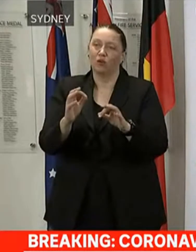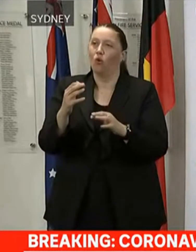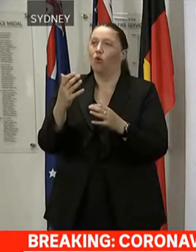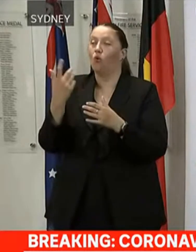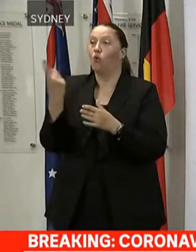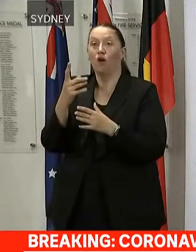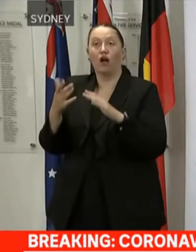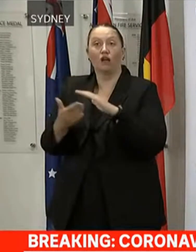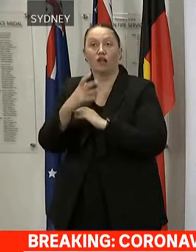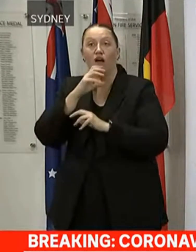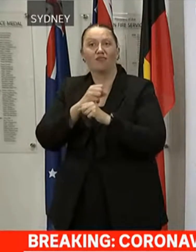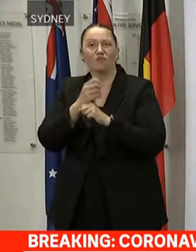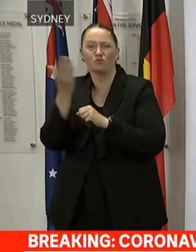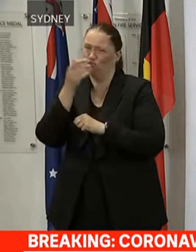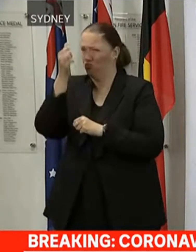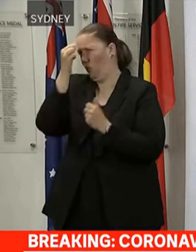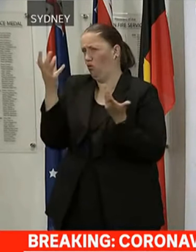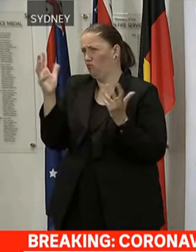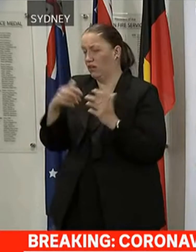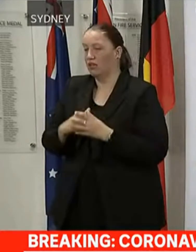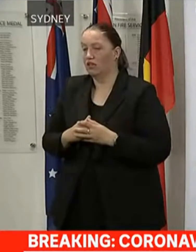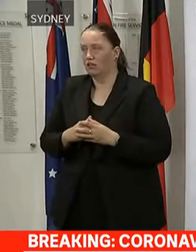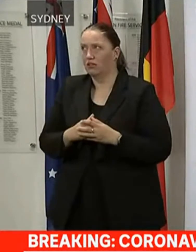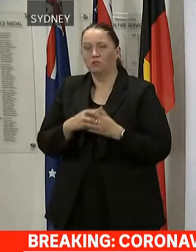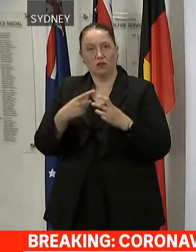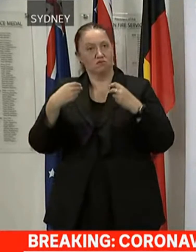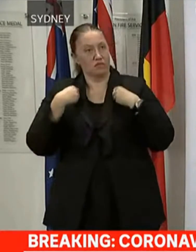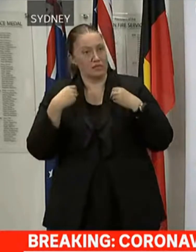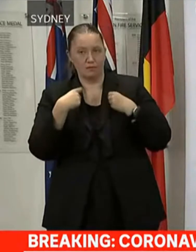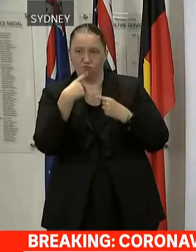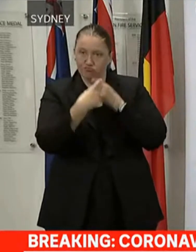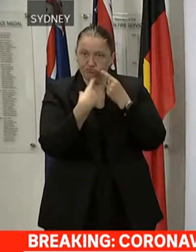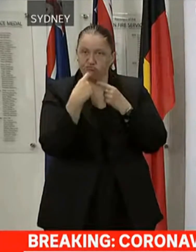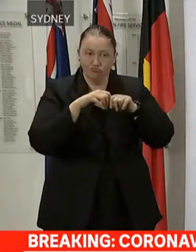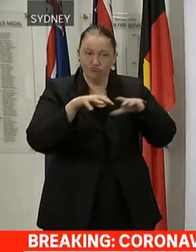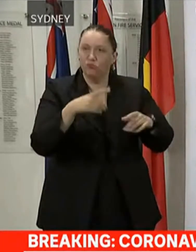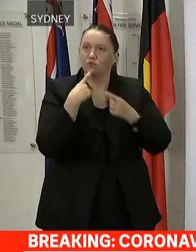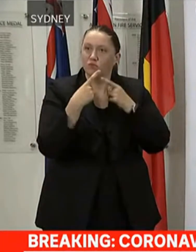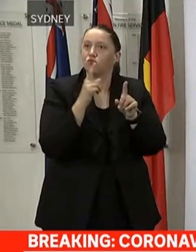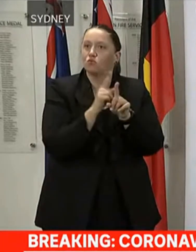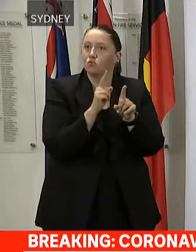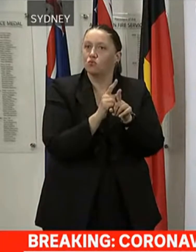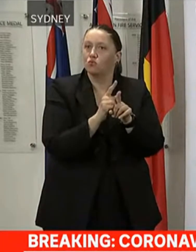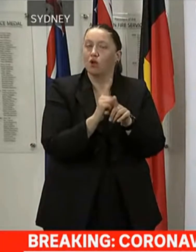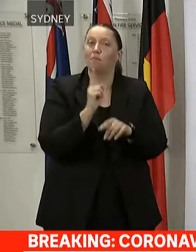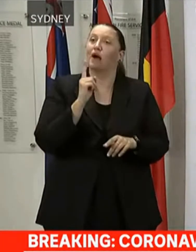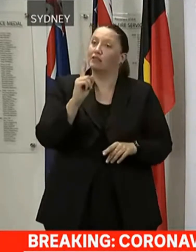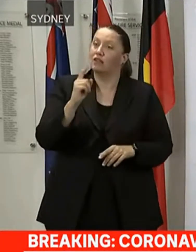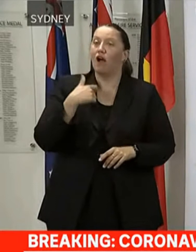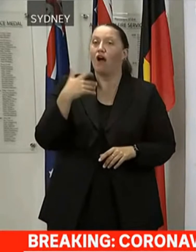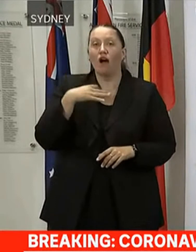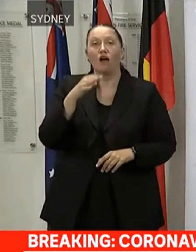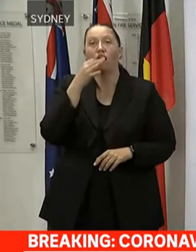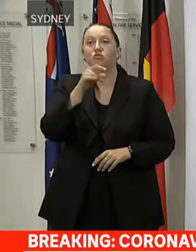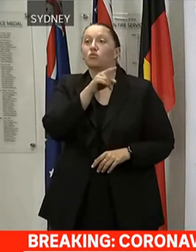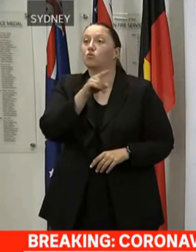up that advice in relation to businesses. But also in terms of our own individual behaviour, please know